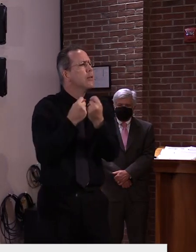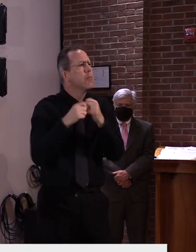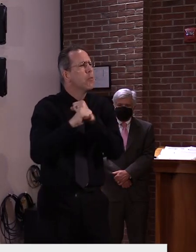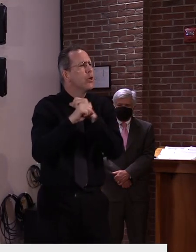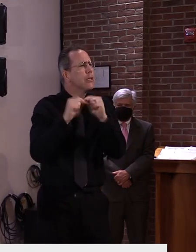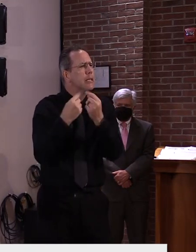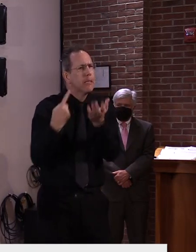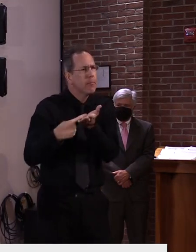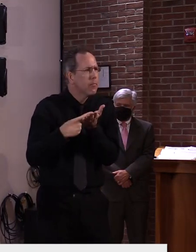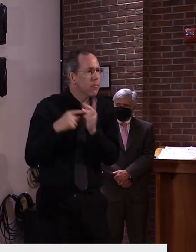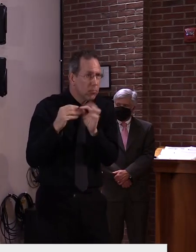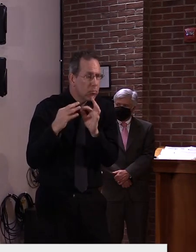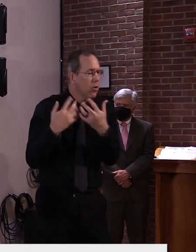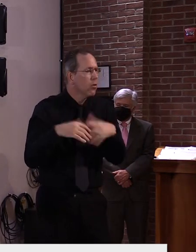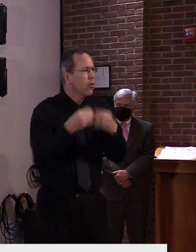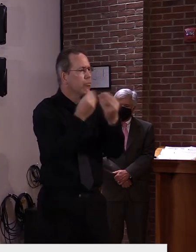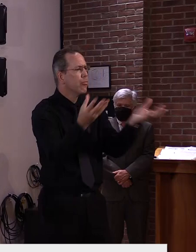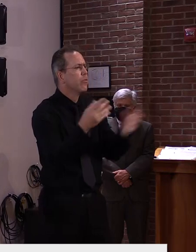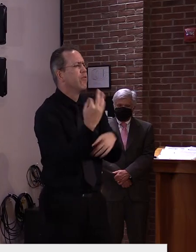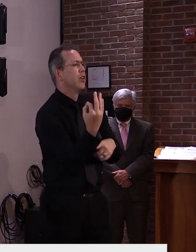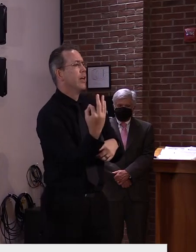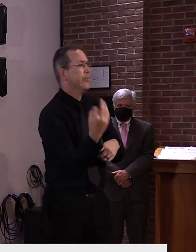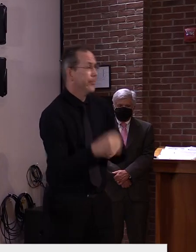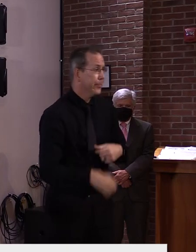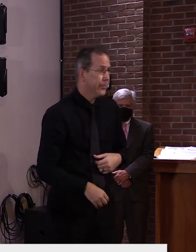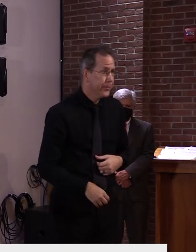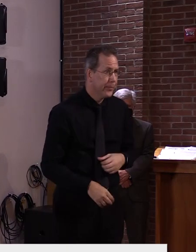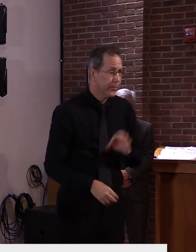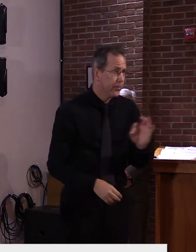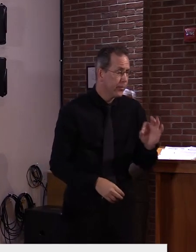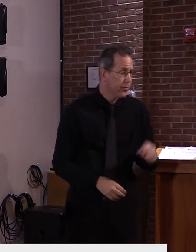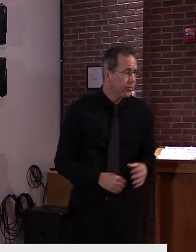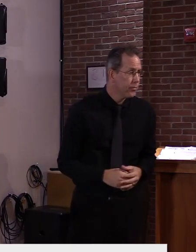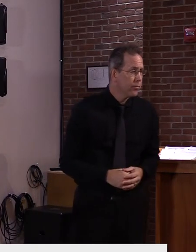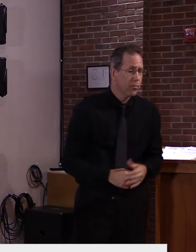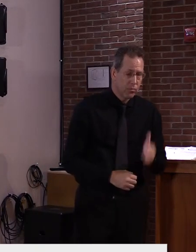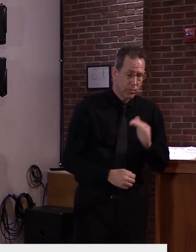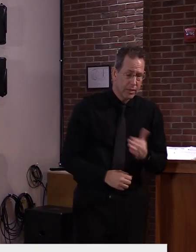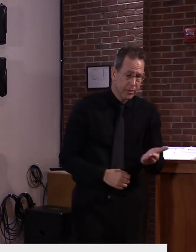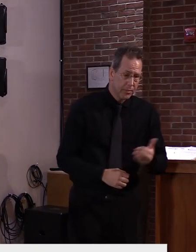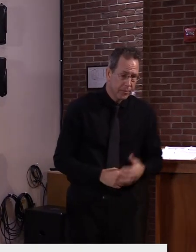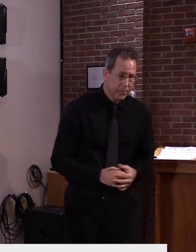Okay, thank great. You. Thank you very much. Guy Page.